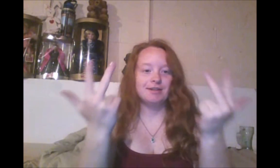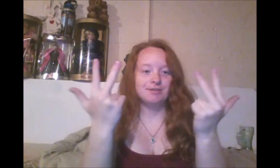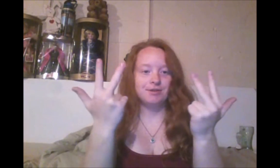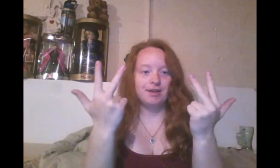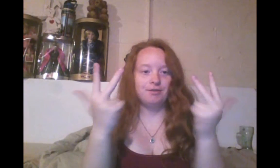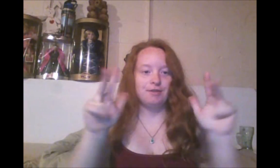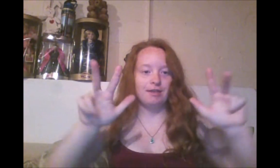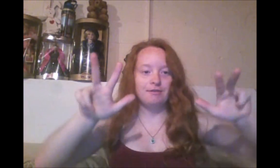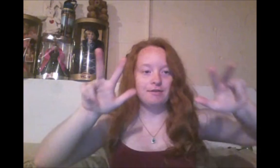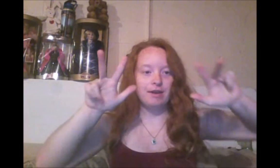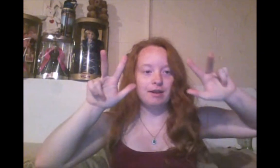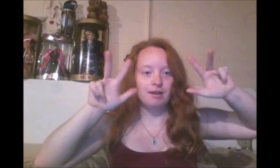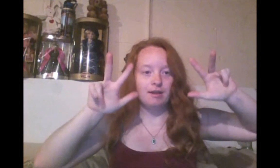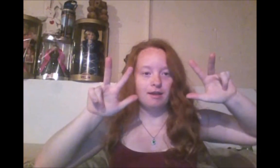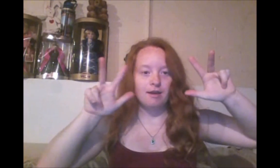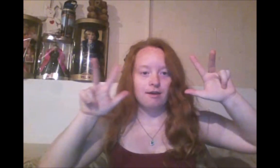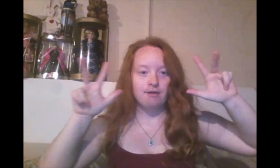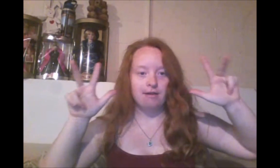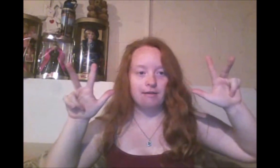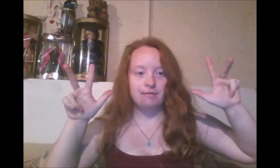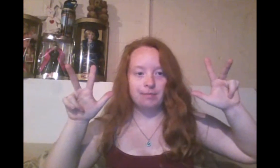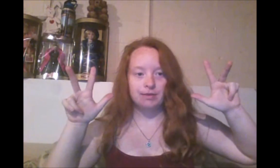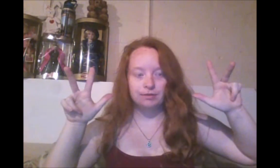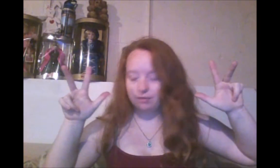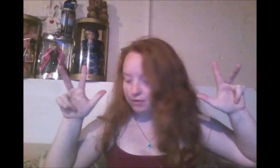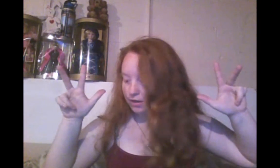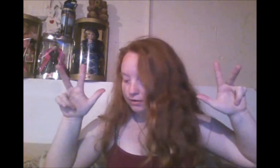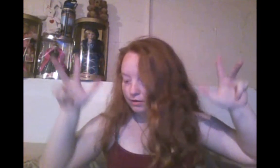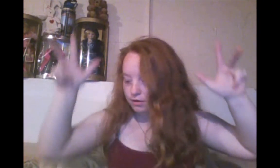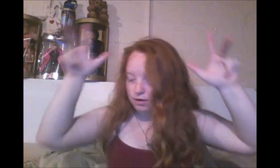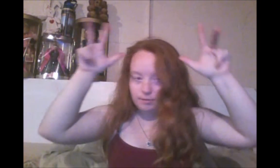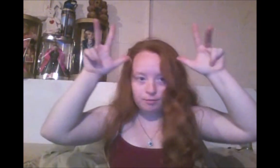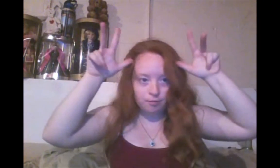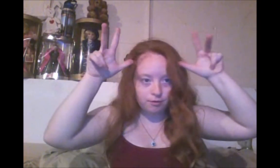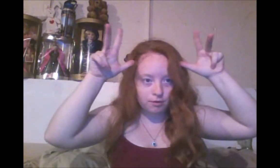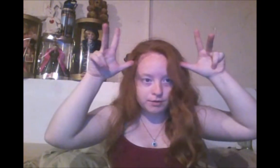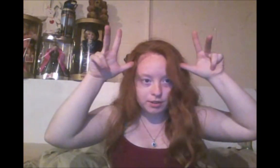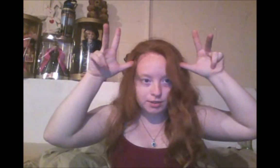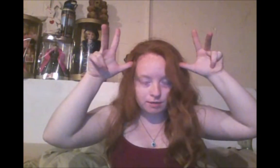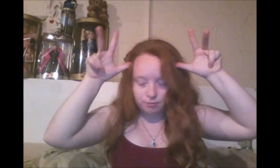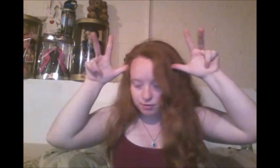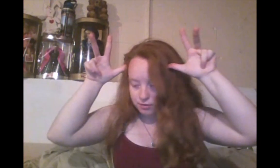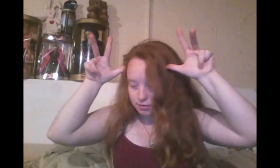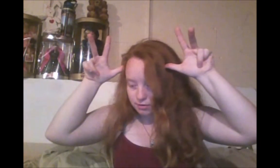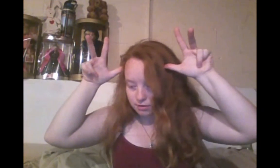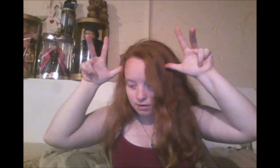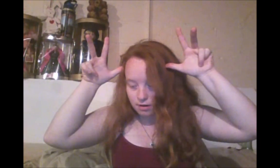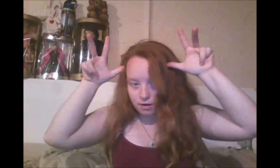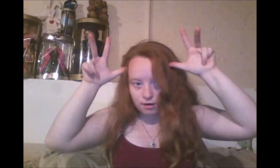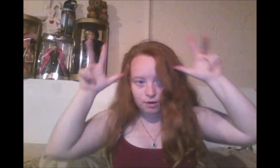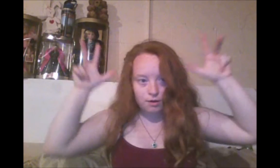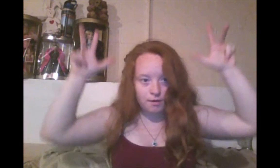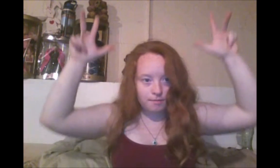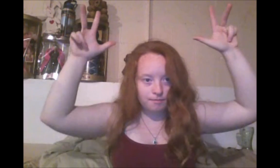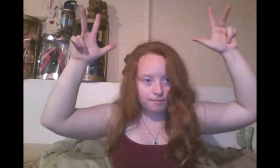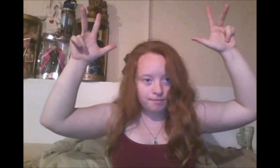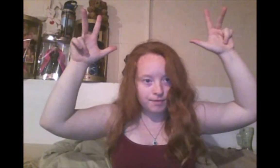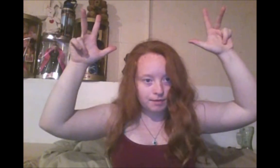still can't do the 3 right? Okay, so 3, I'm going to put both of those on your temples and go up,